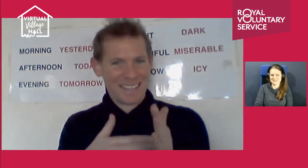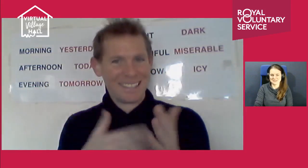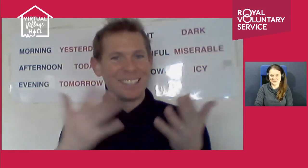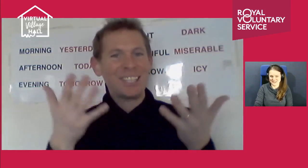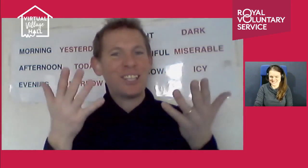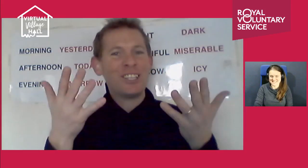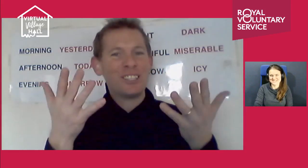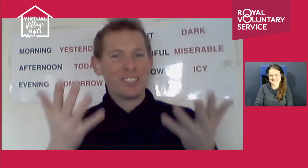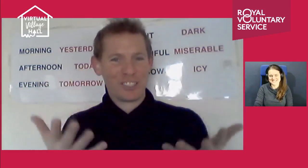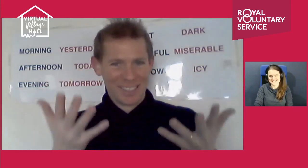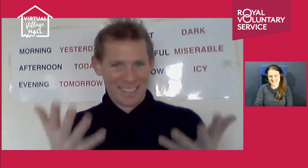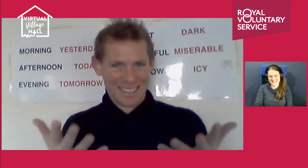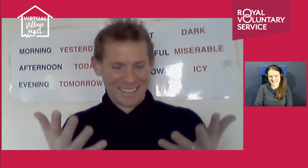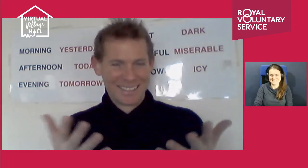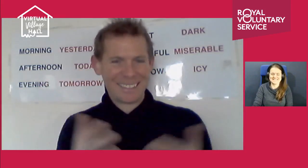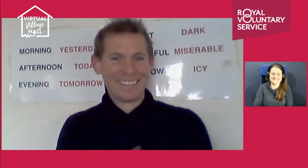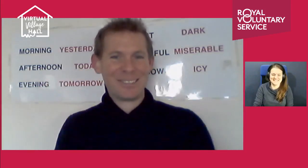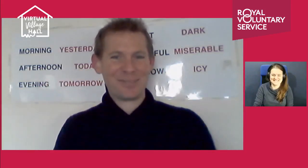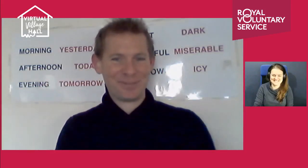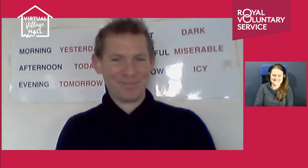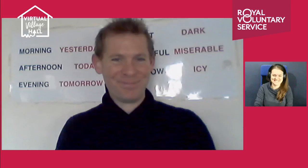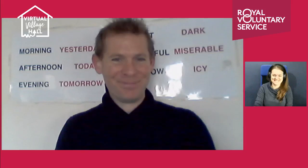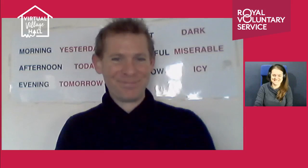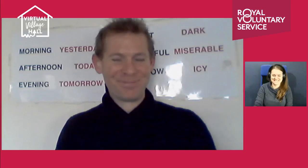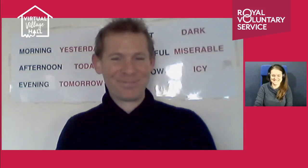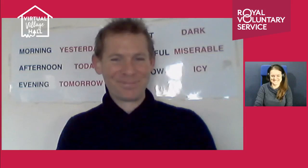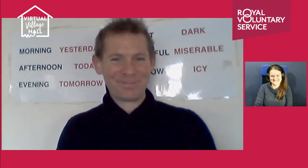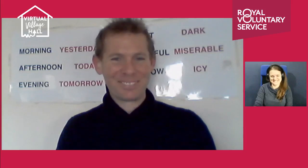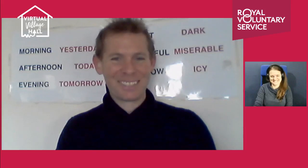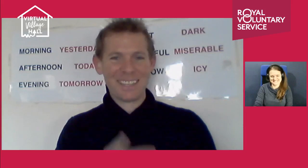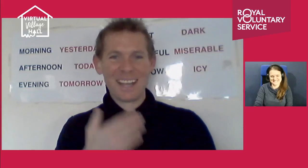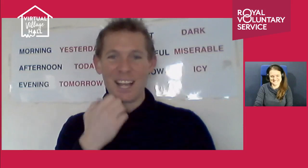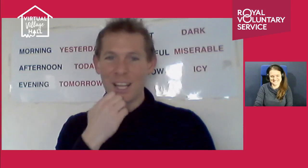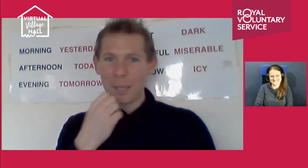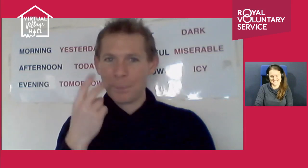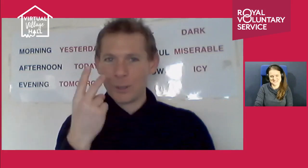Well, of course, it was today.